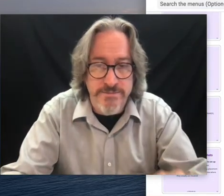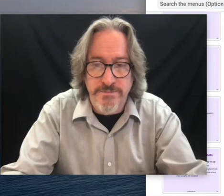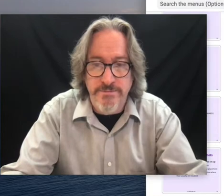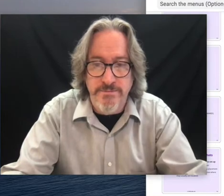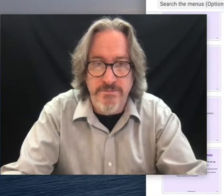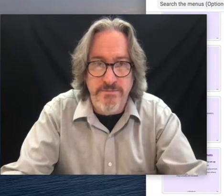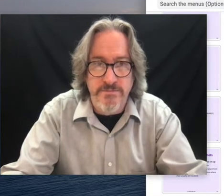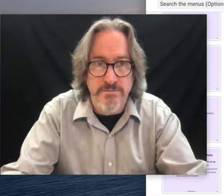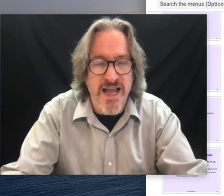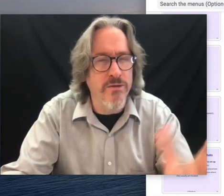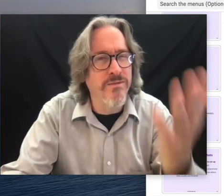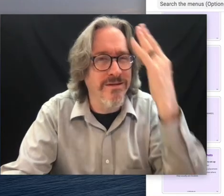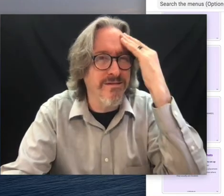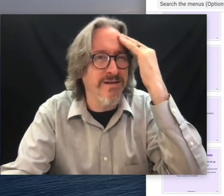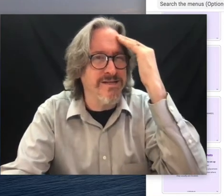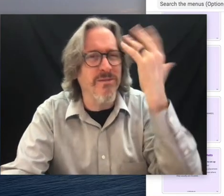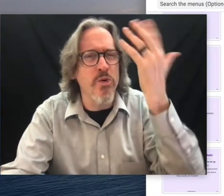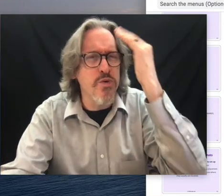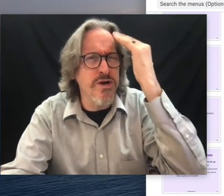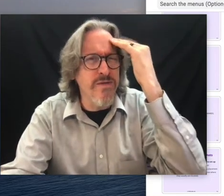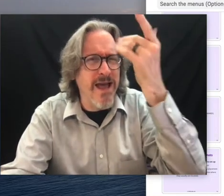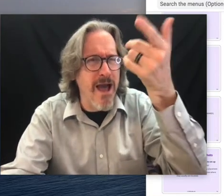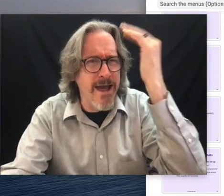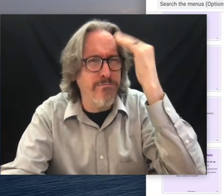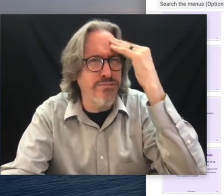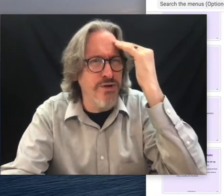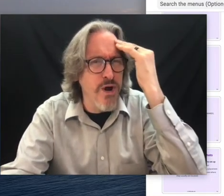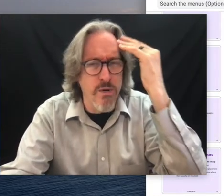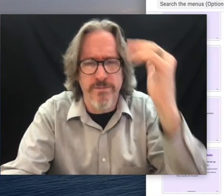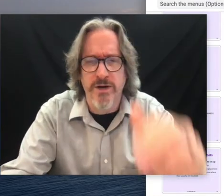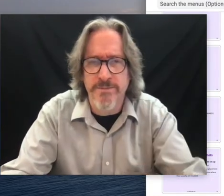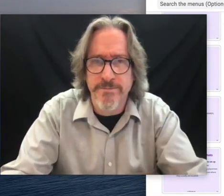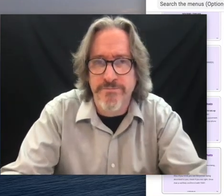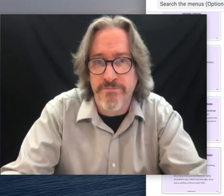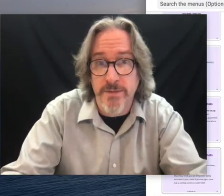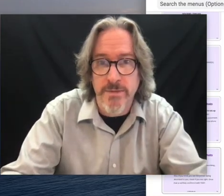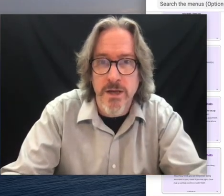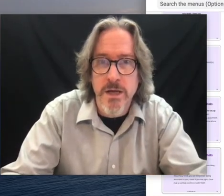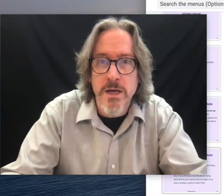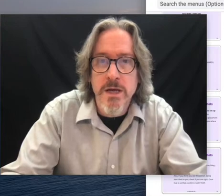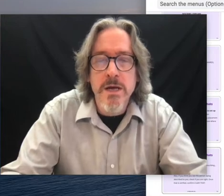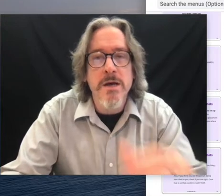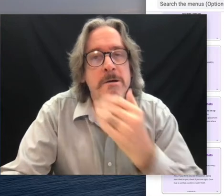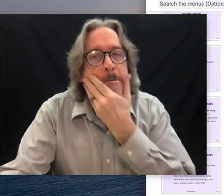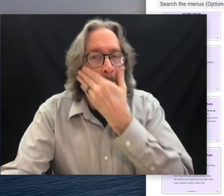that, and they start. Oh, you know that guy, right?